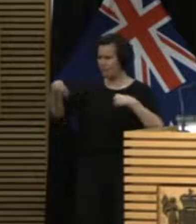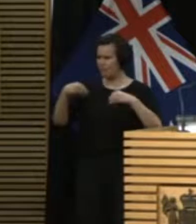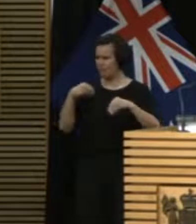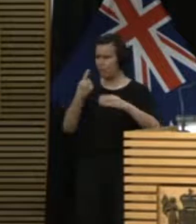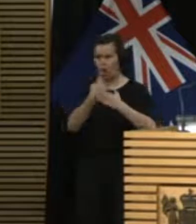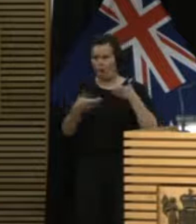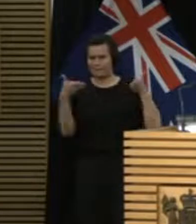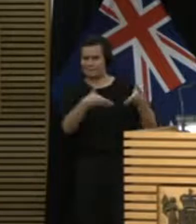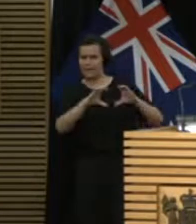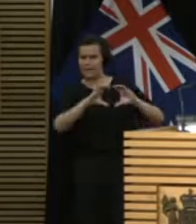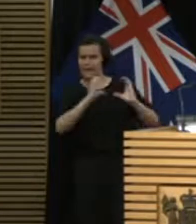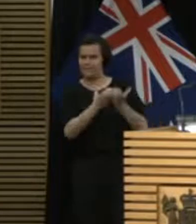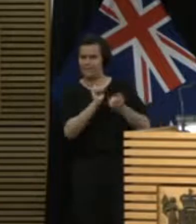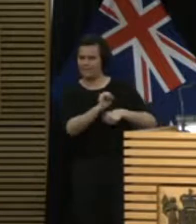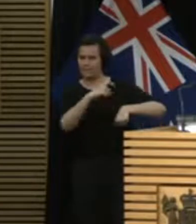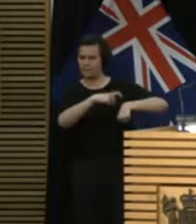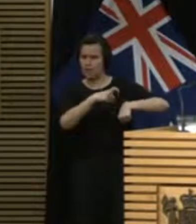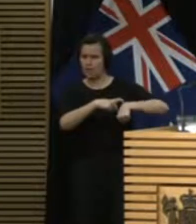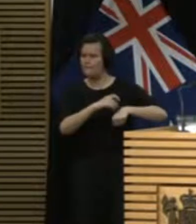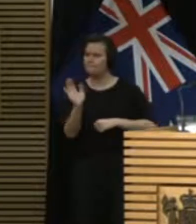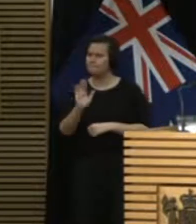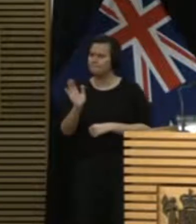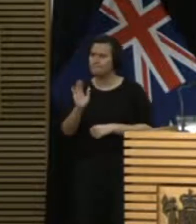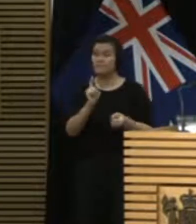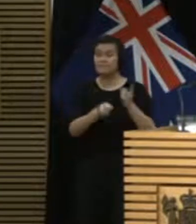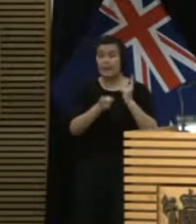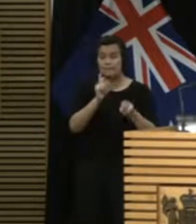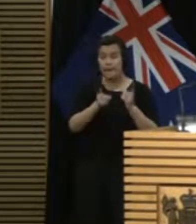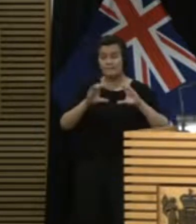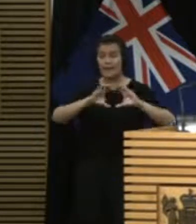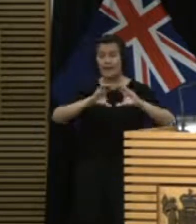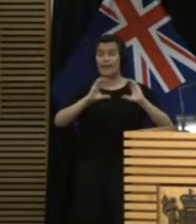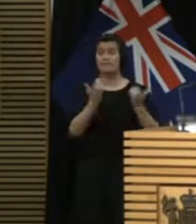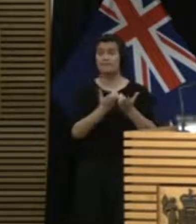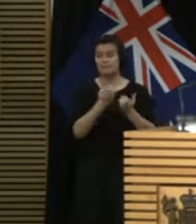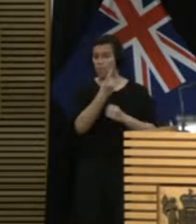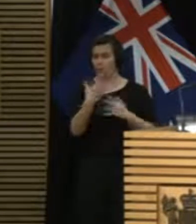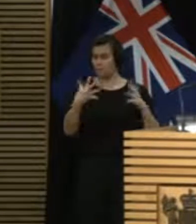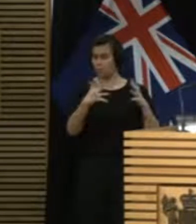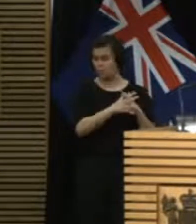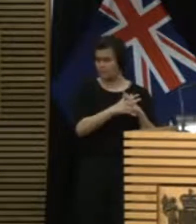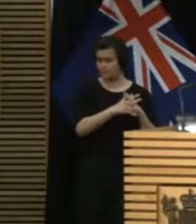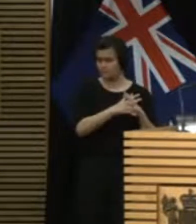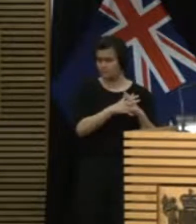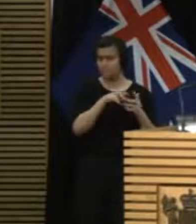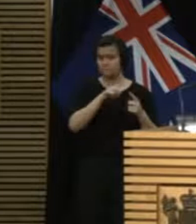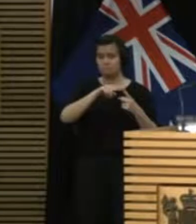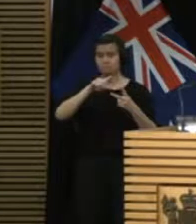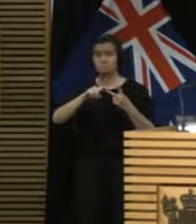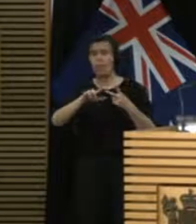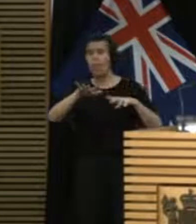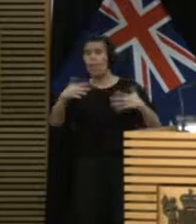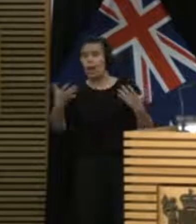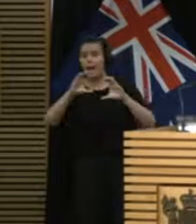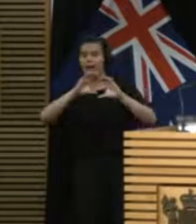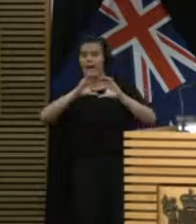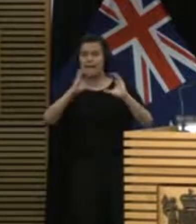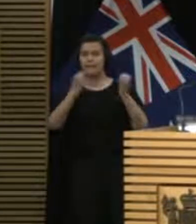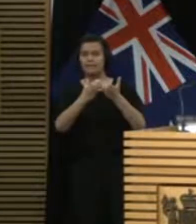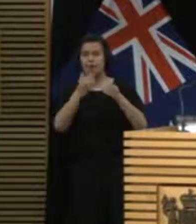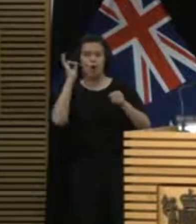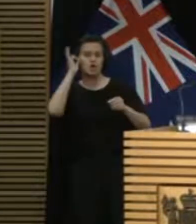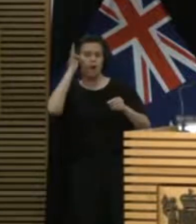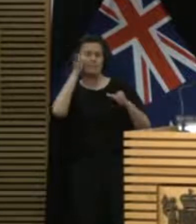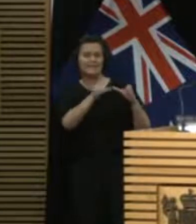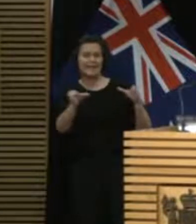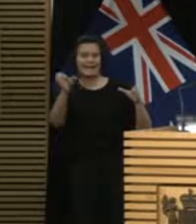So we will, in those circumstances, either use Cabinet on a weekly basis. We can give power to act to Cabinet committees who meet throughout the week,